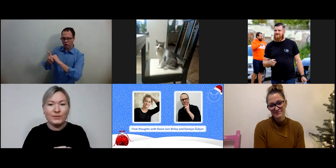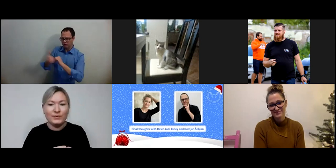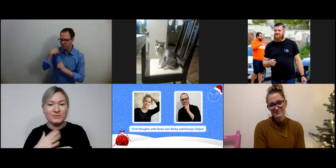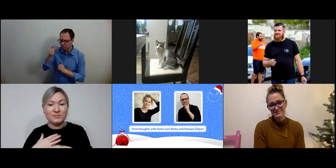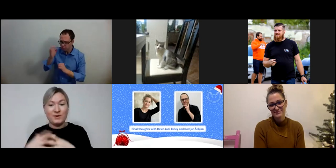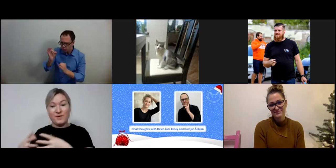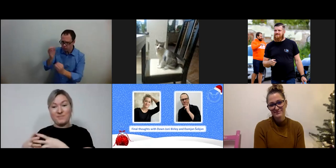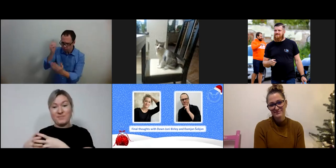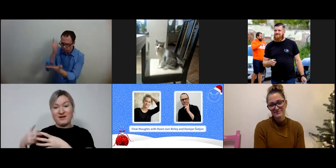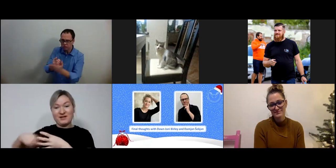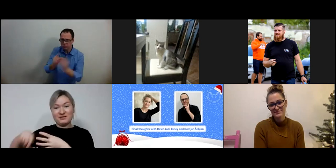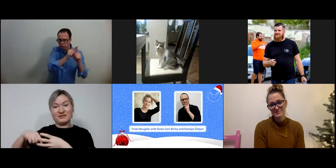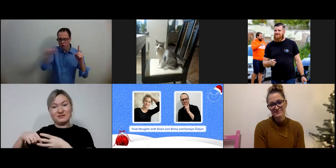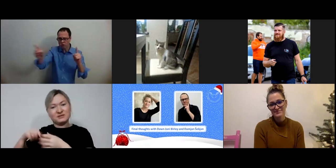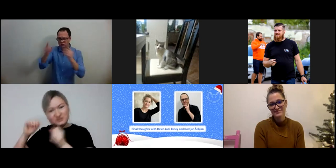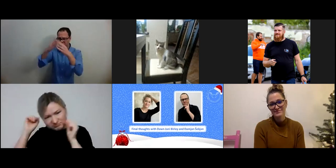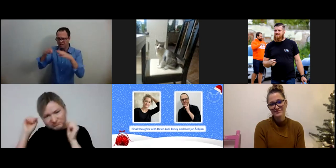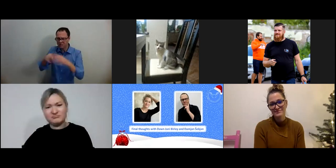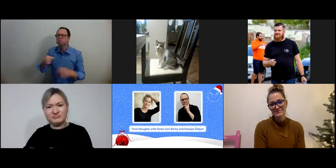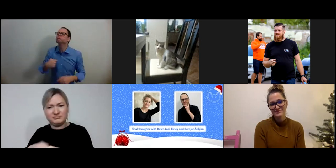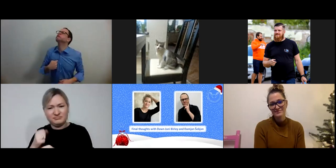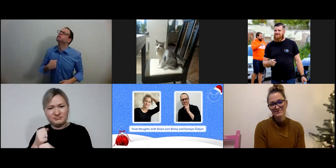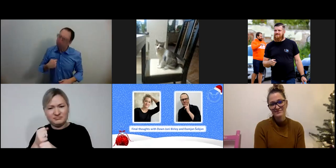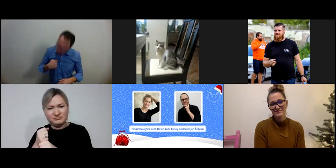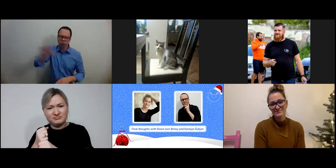all people, trying to pull this team together.